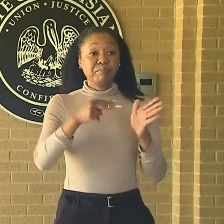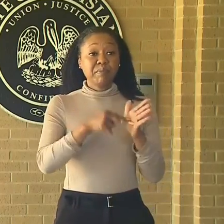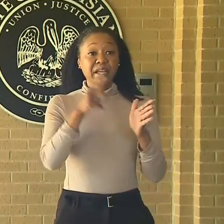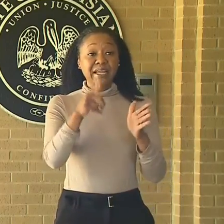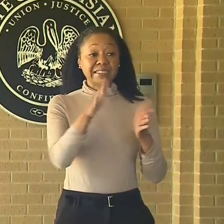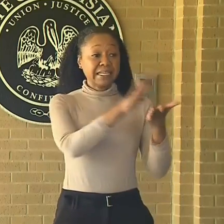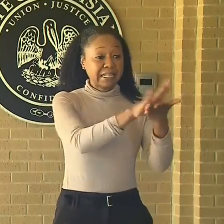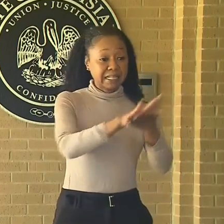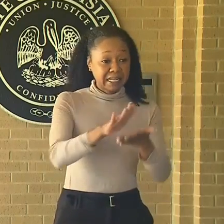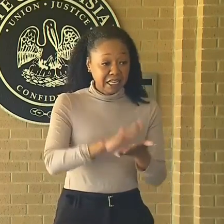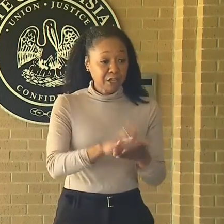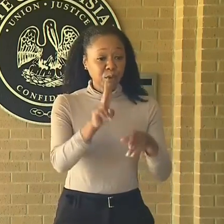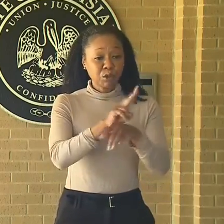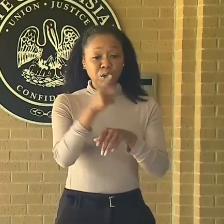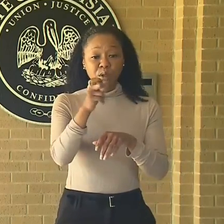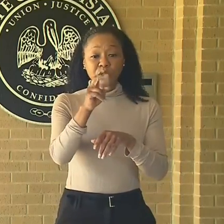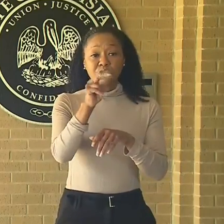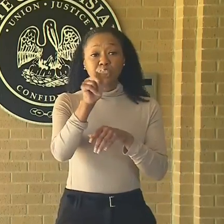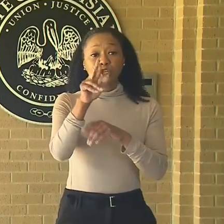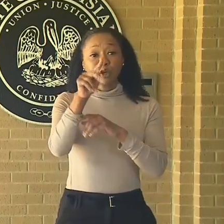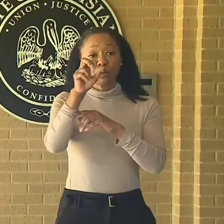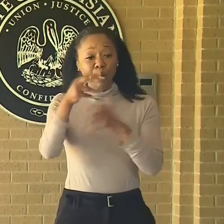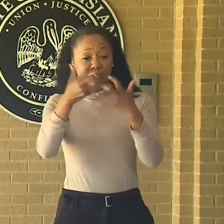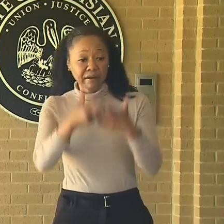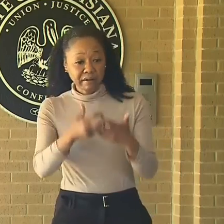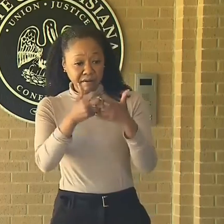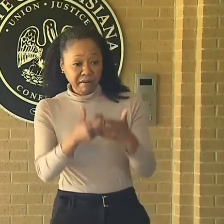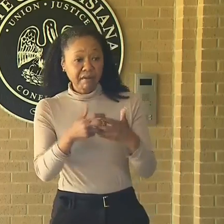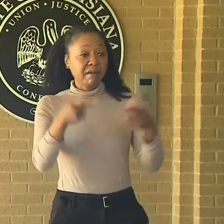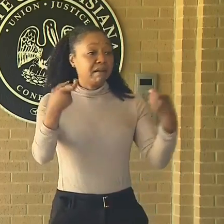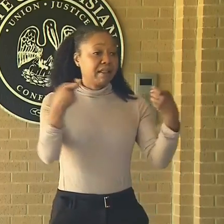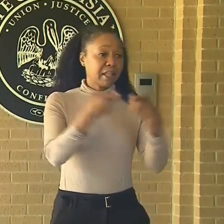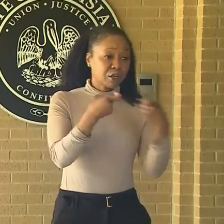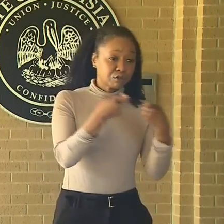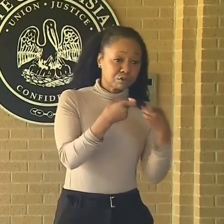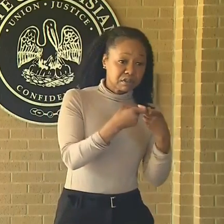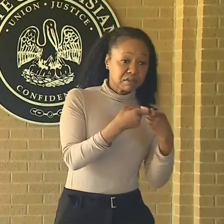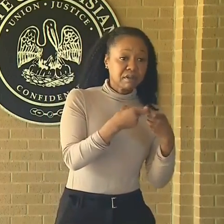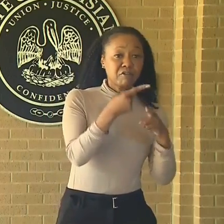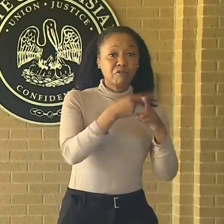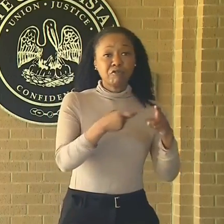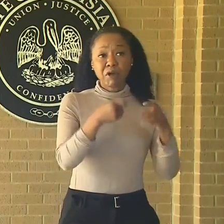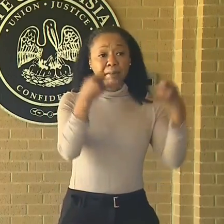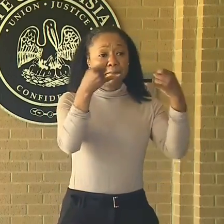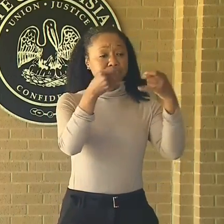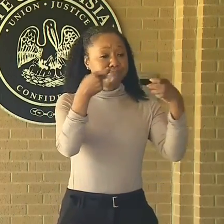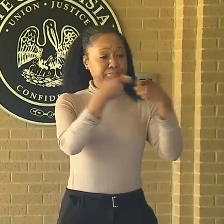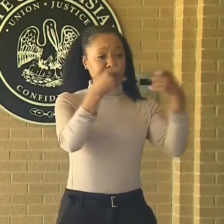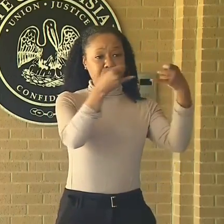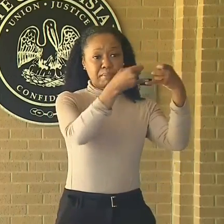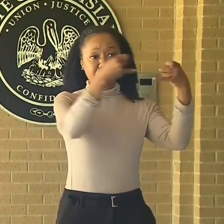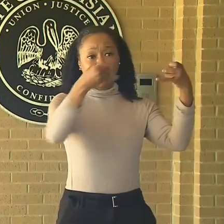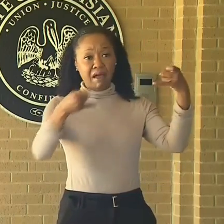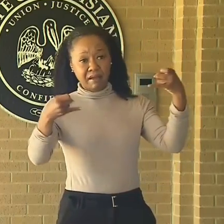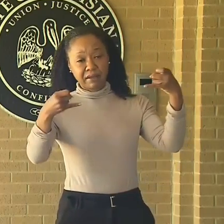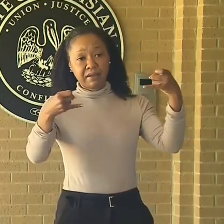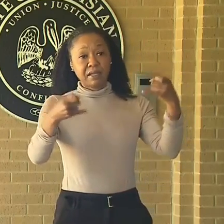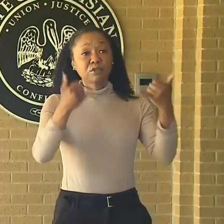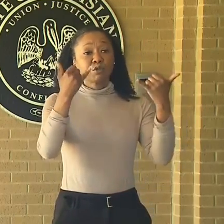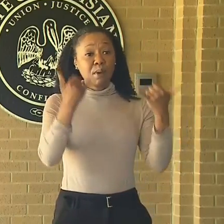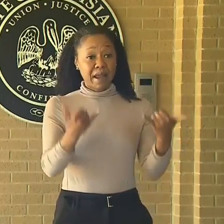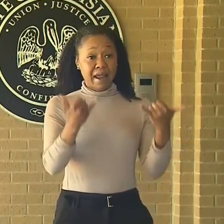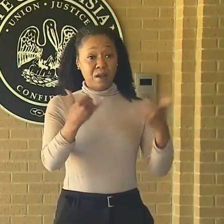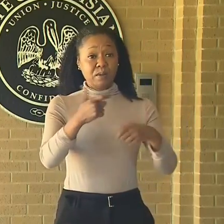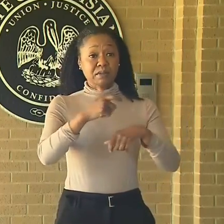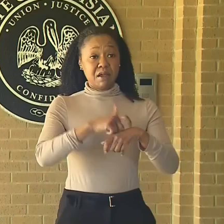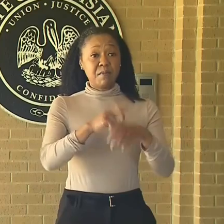of generators, it's the carbon monoxide poisoning, it's the electrocution that comes from power lines. And so now is the